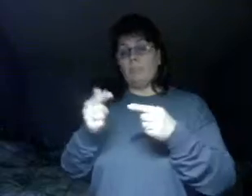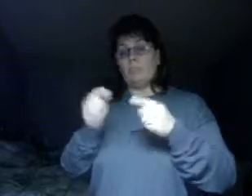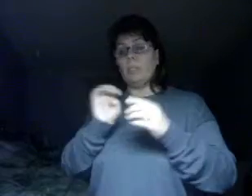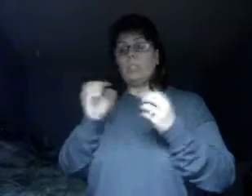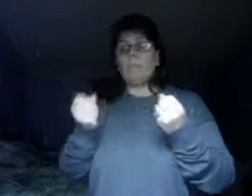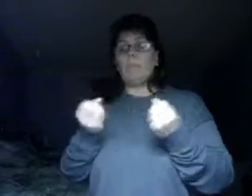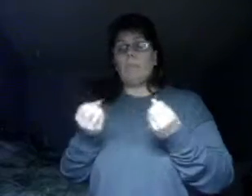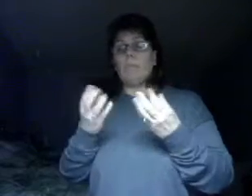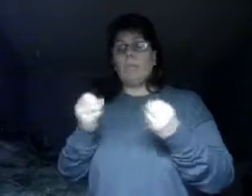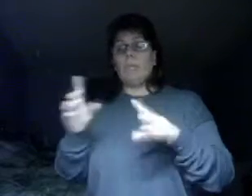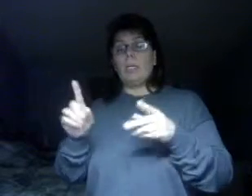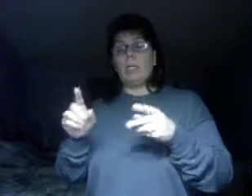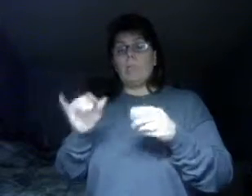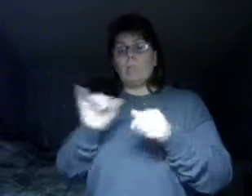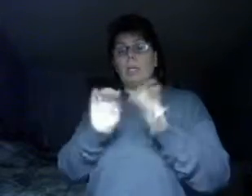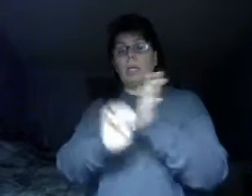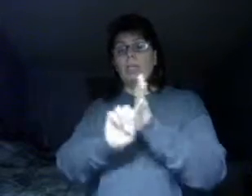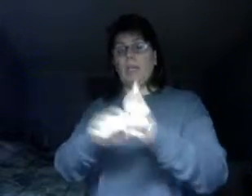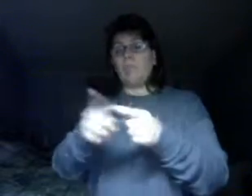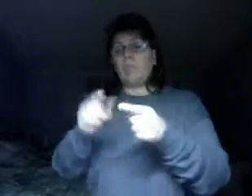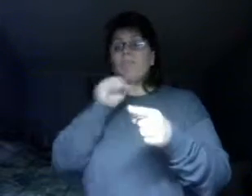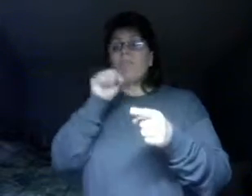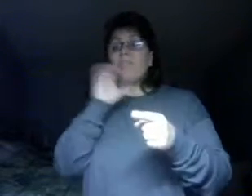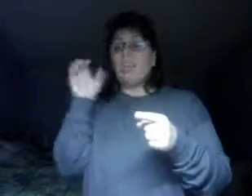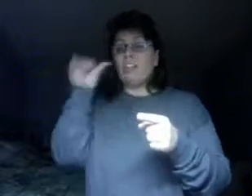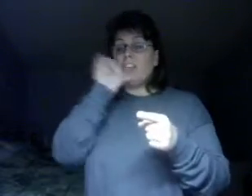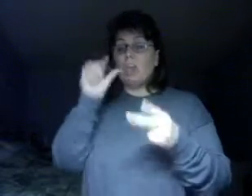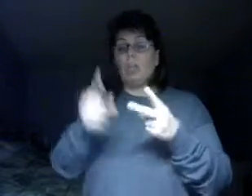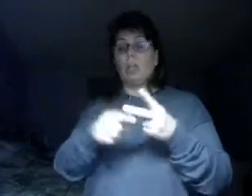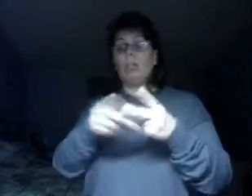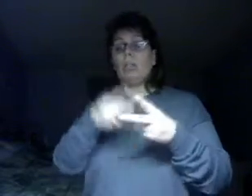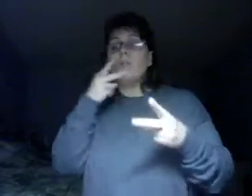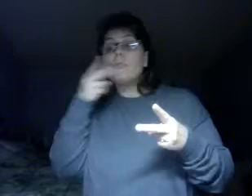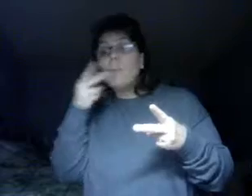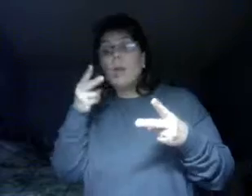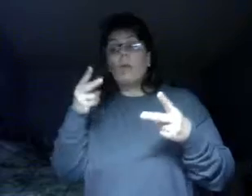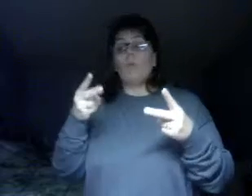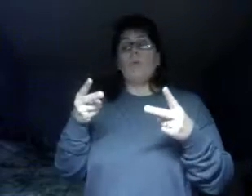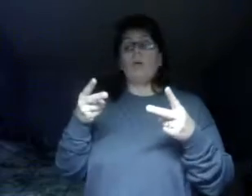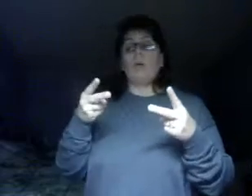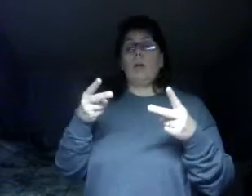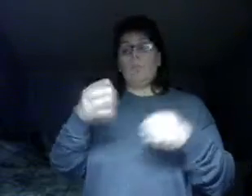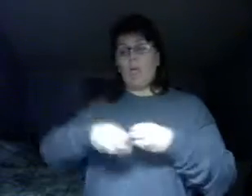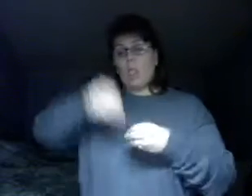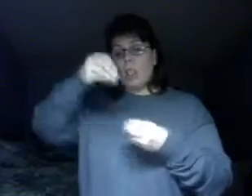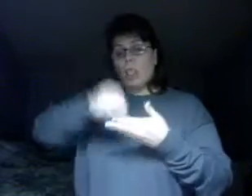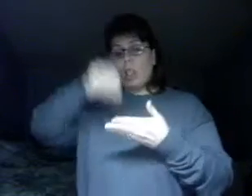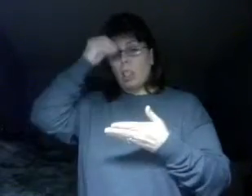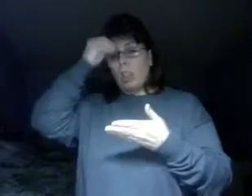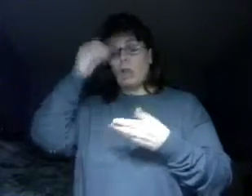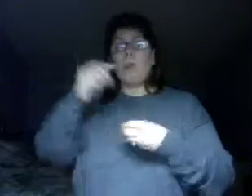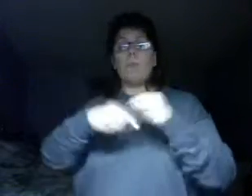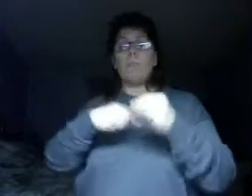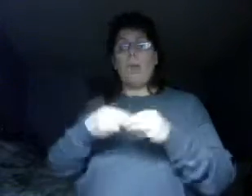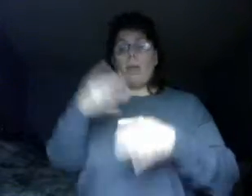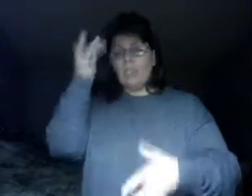drinking alcohol, and introducing early medical therapies. All of these things can keep the immune system strong for longer periods